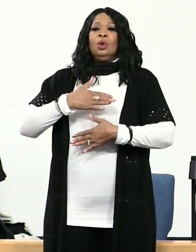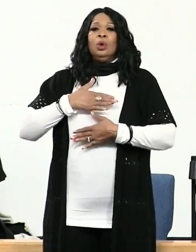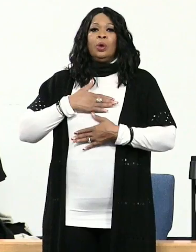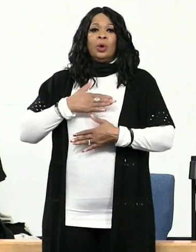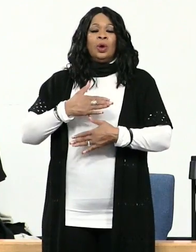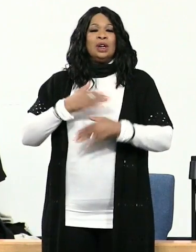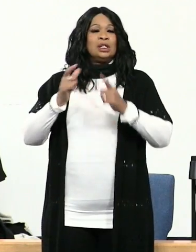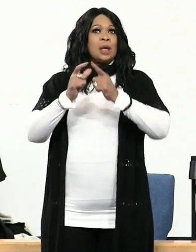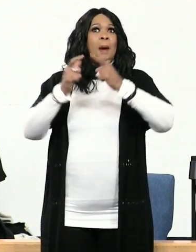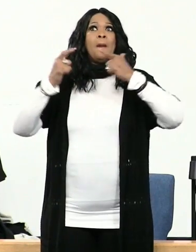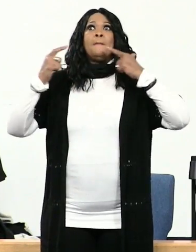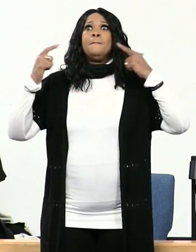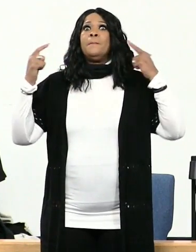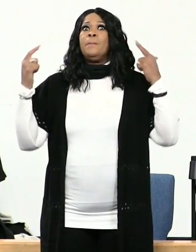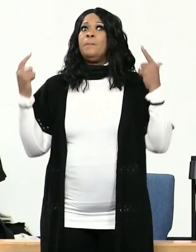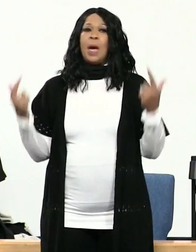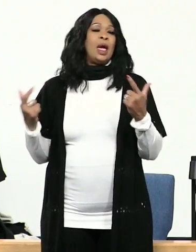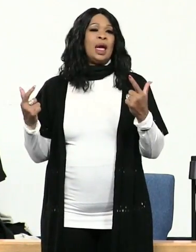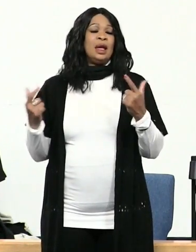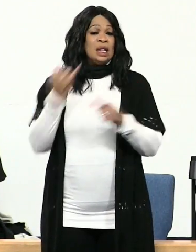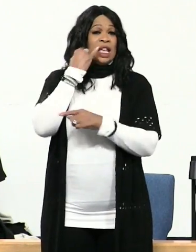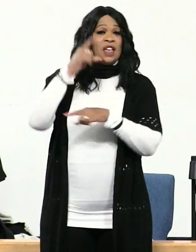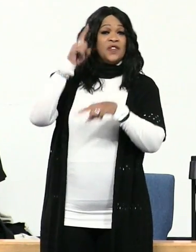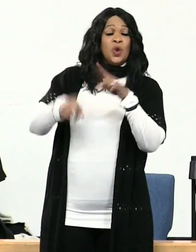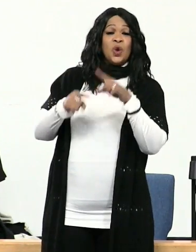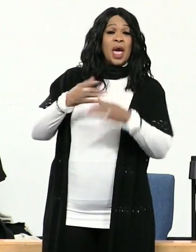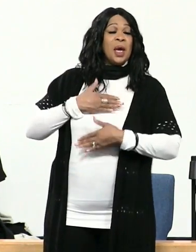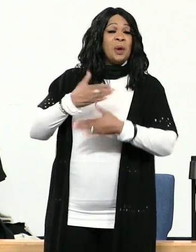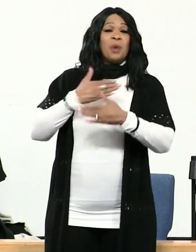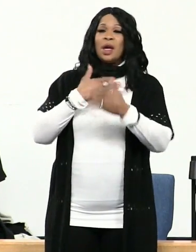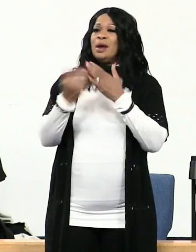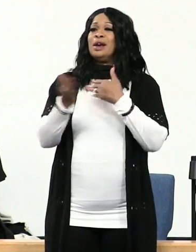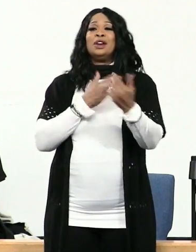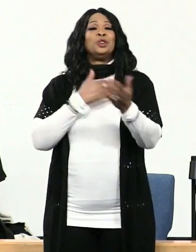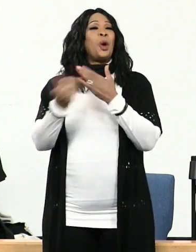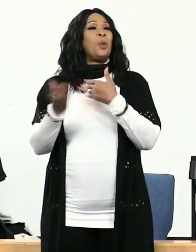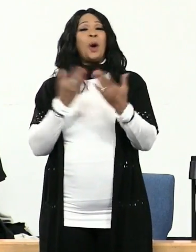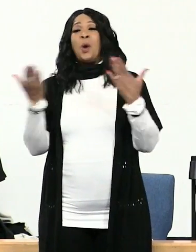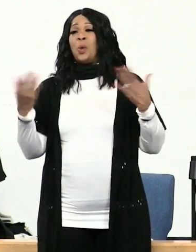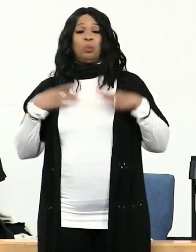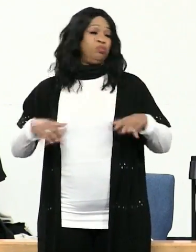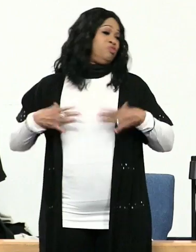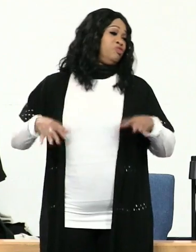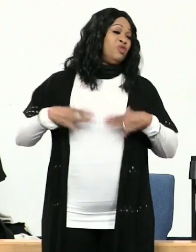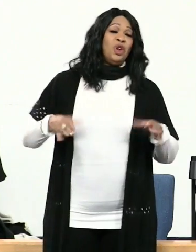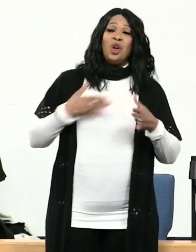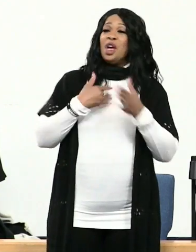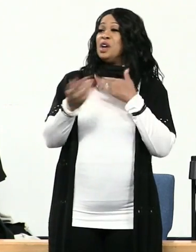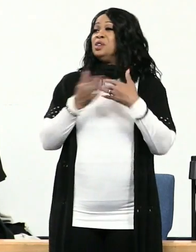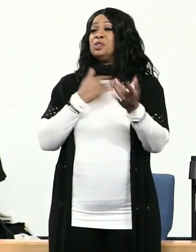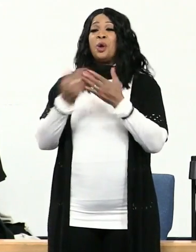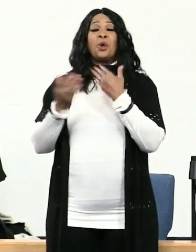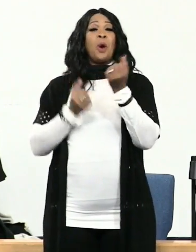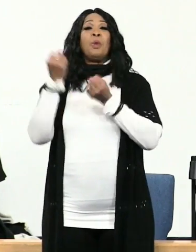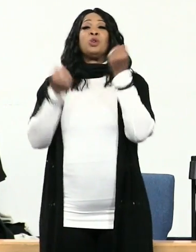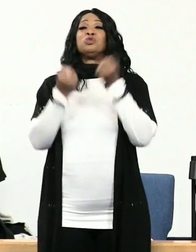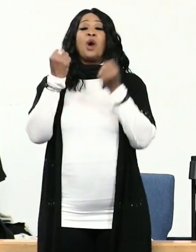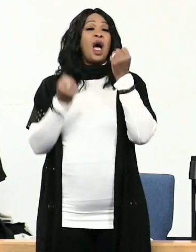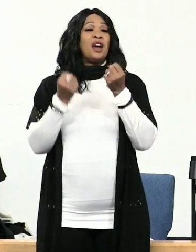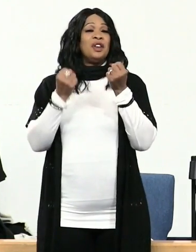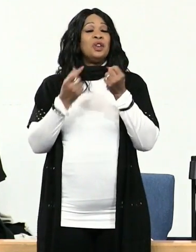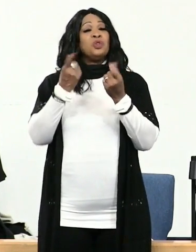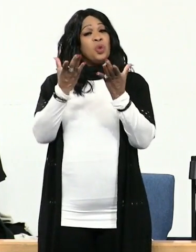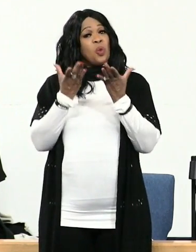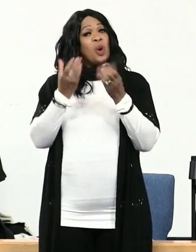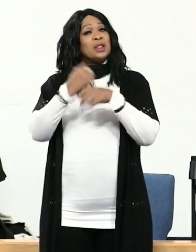deal. Listen, when you can't breathe, it don't matter what you got on. It don't matter what folks driving. You want to make sure you